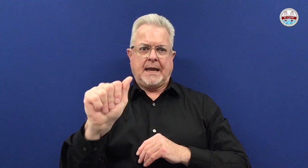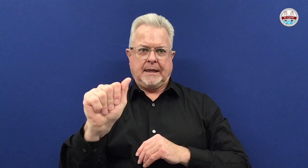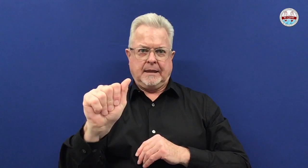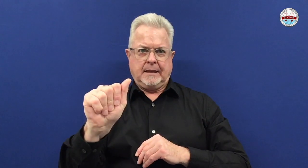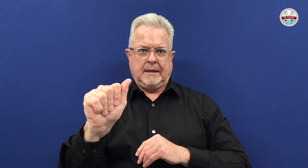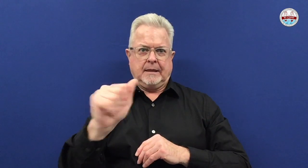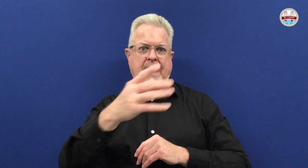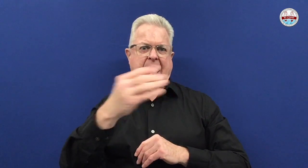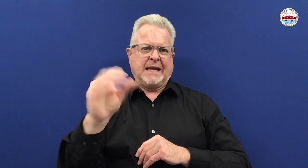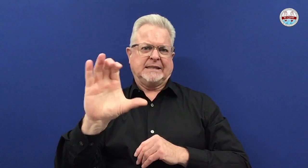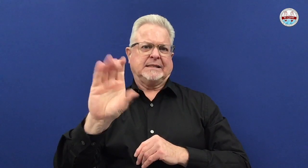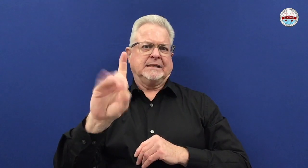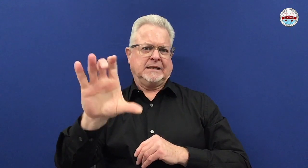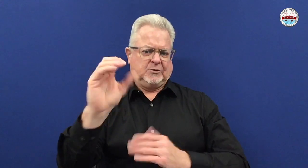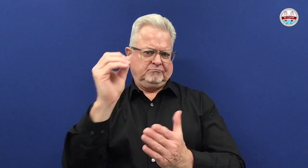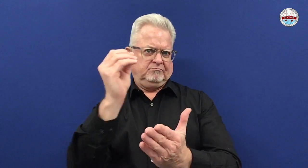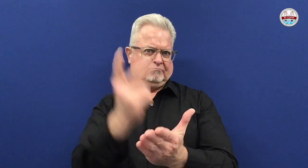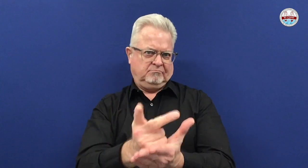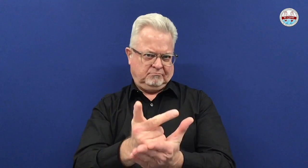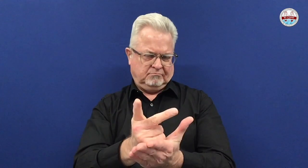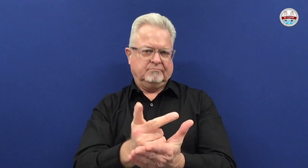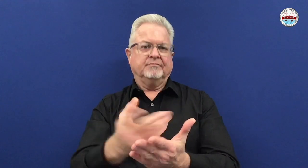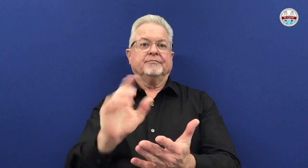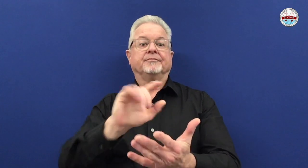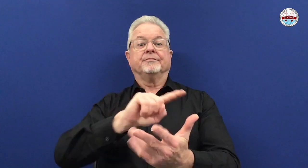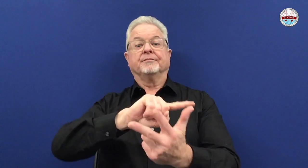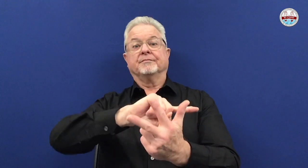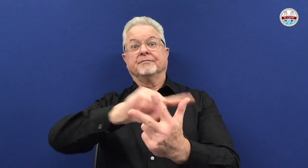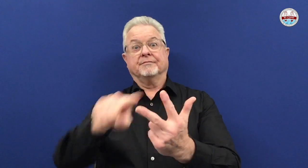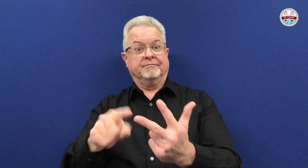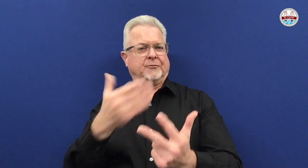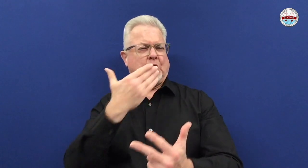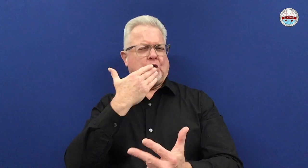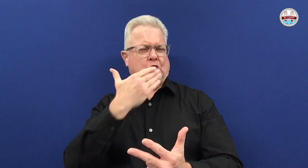approved by the FDA and the CDC.